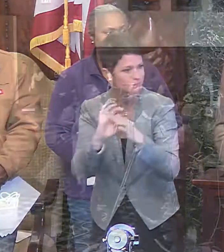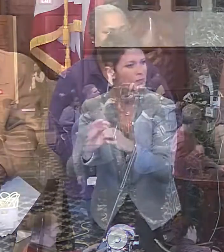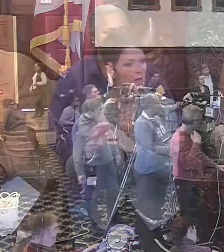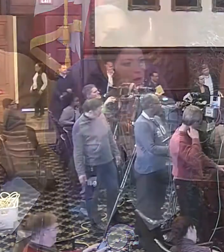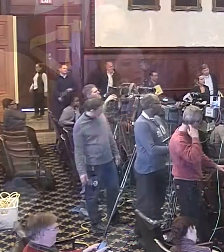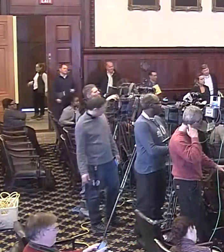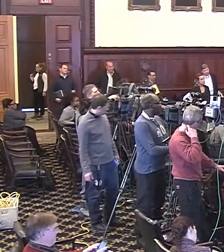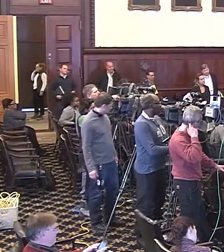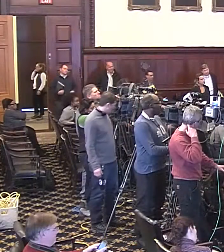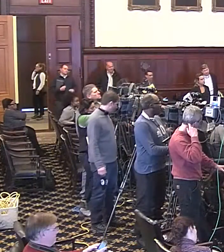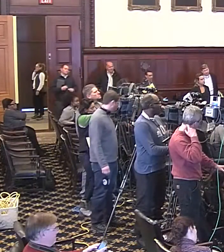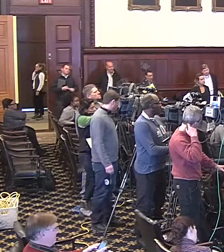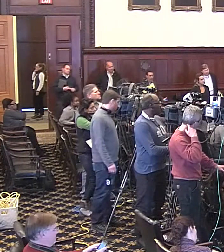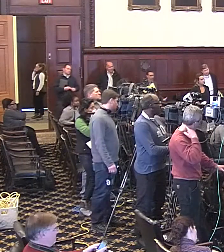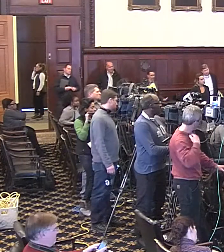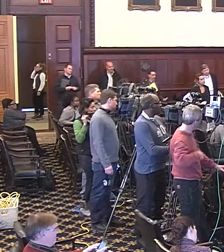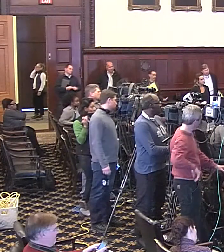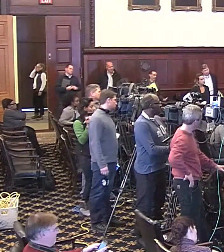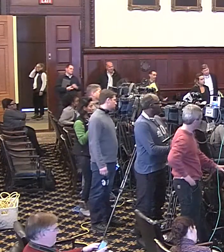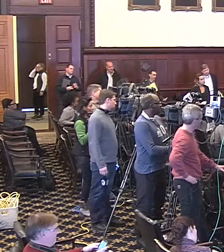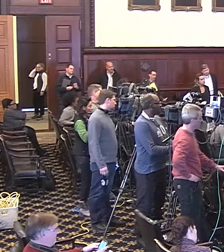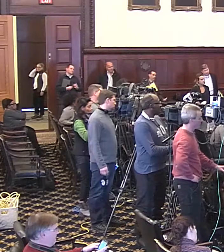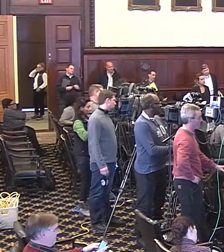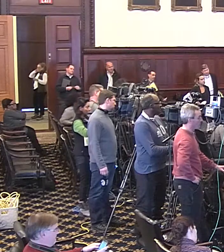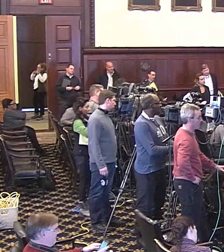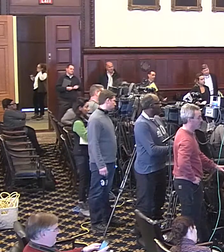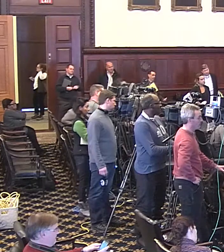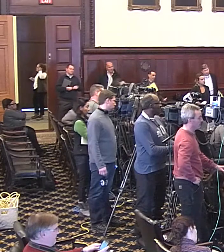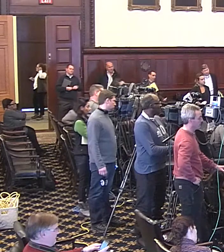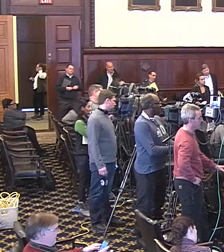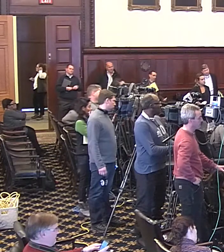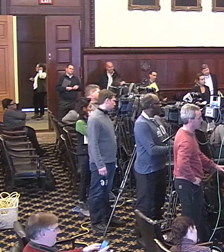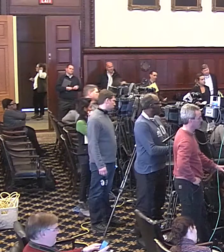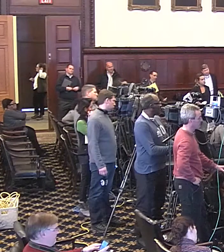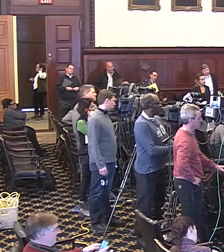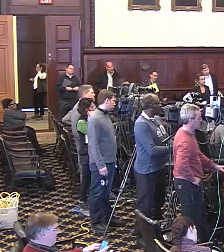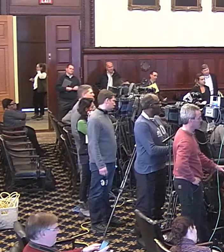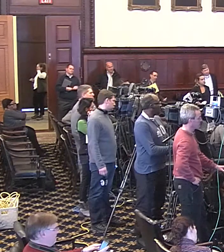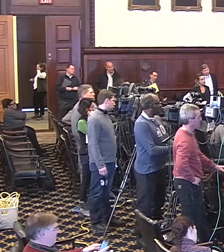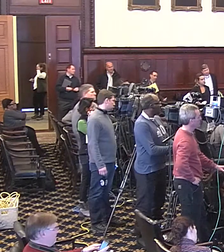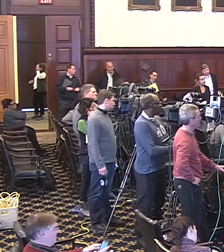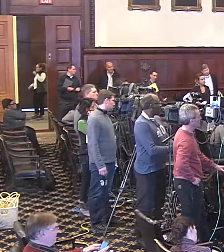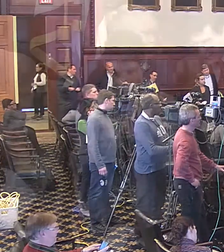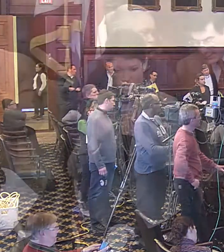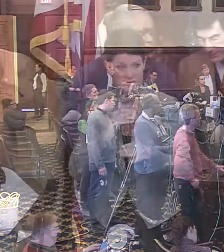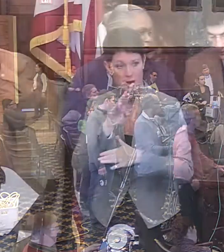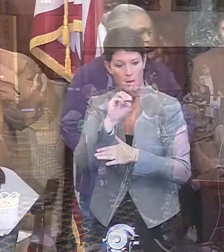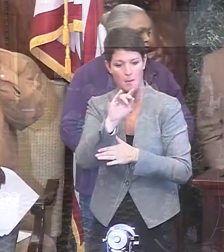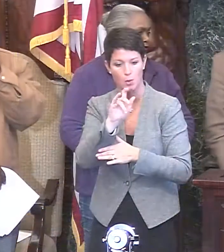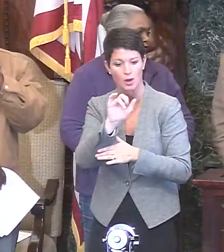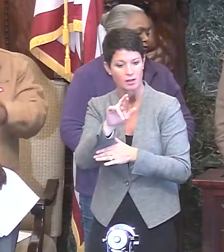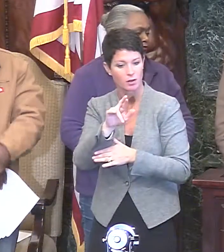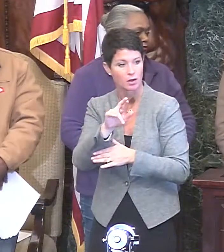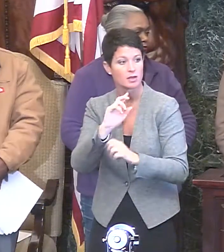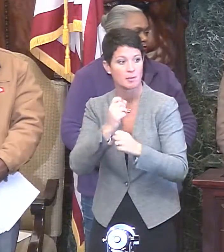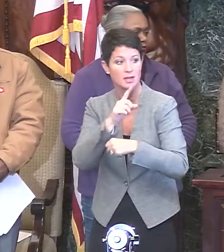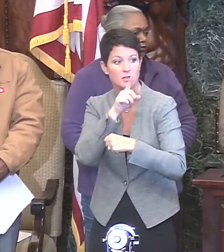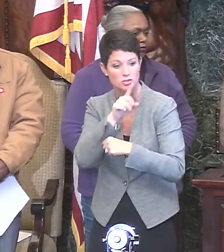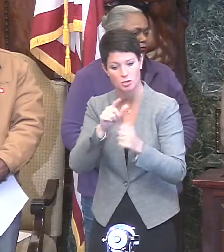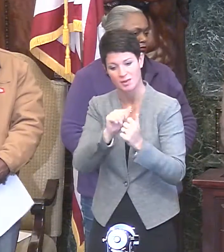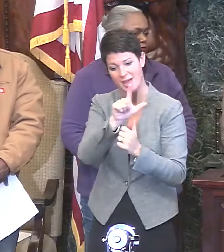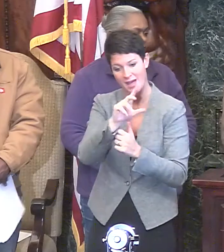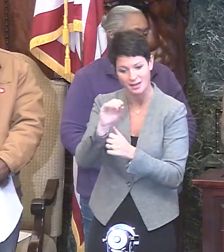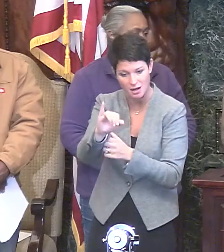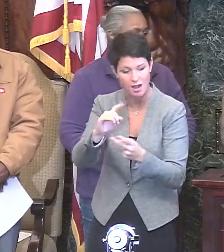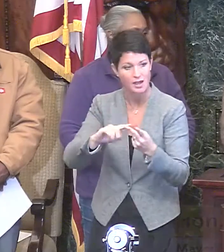working with our school district to do the same thing. Not only when it comes to snow, but we're continuing the inspection of our boilers in conjunction with L&I and the